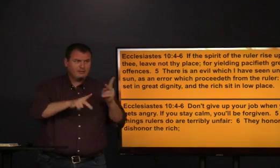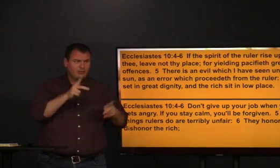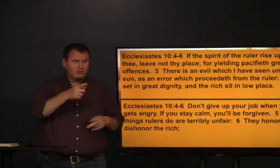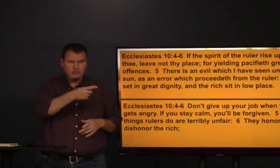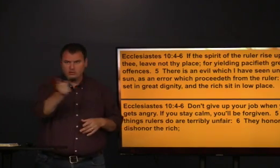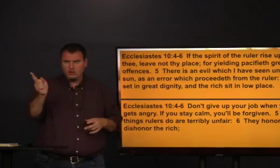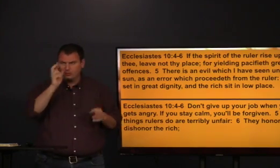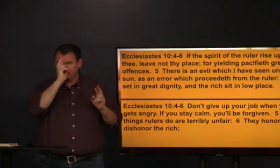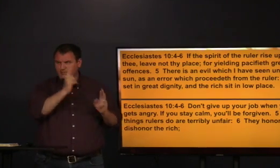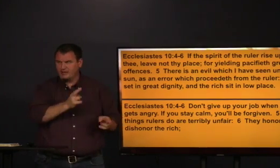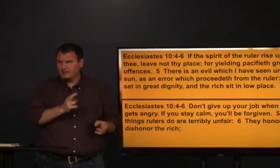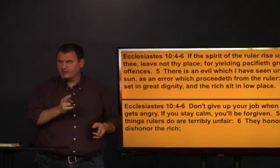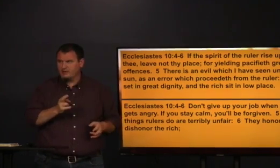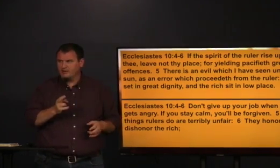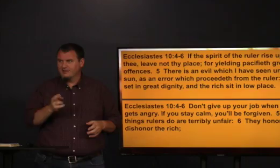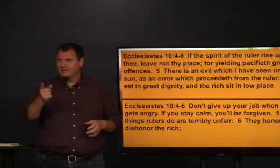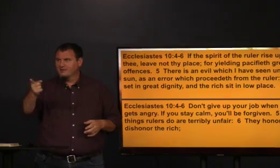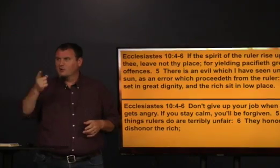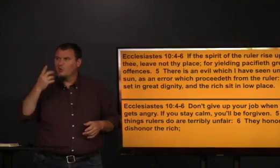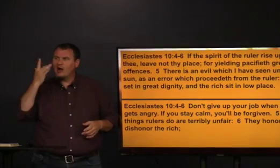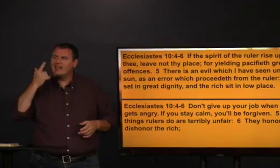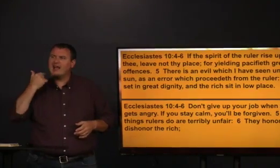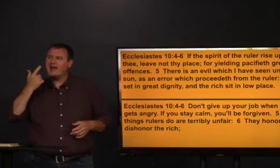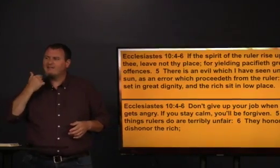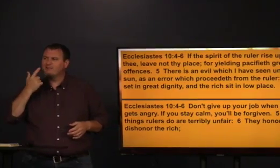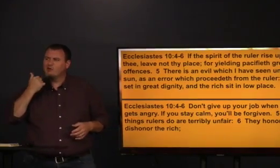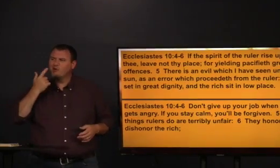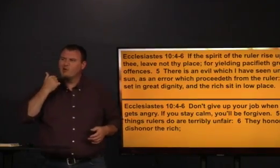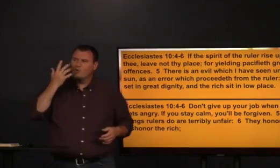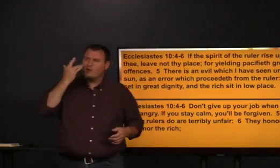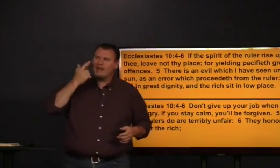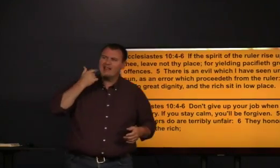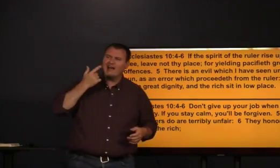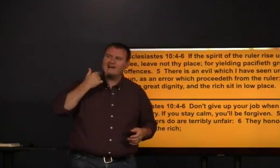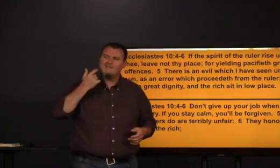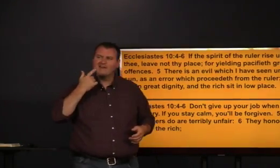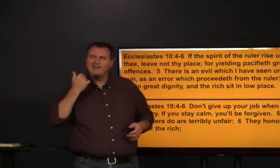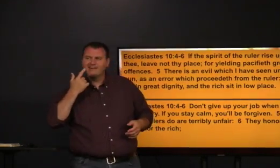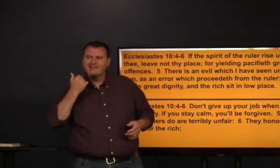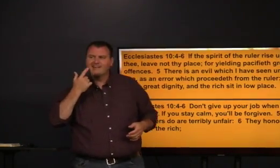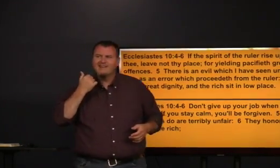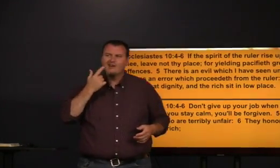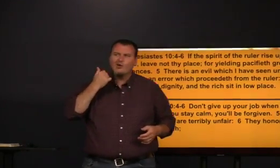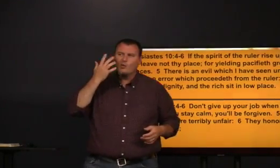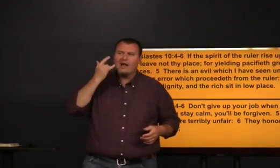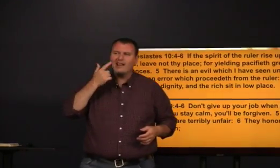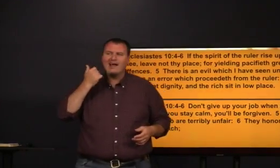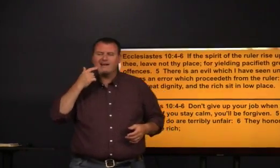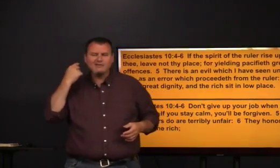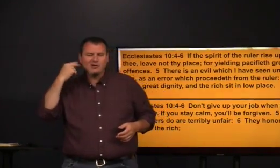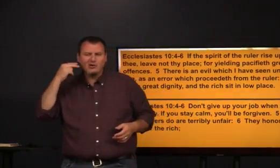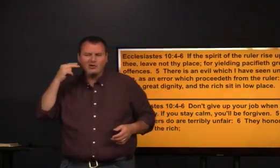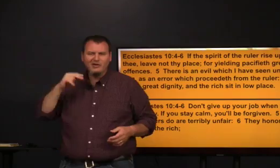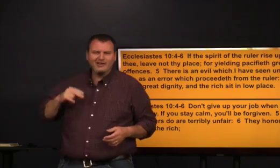people? Do you respect? Why laugh? Why laugh? Why laugh, Nicole?